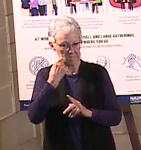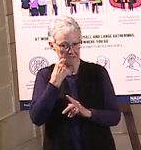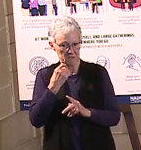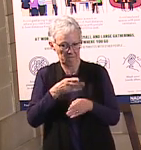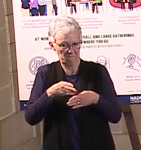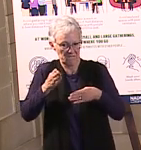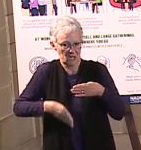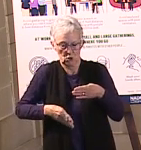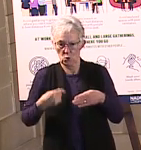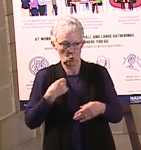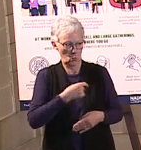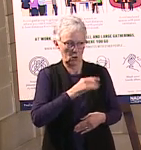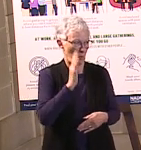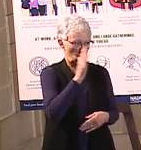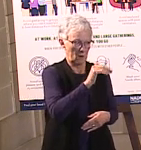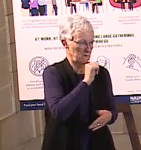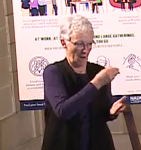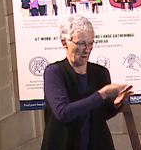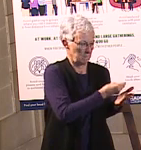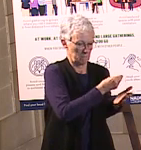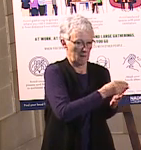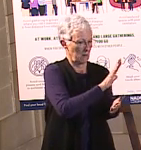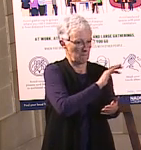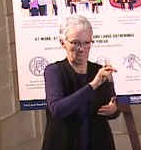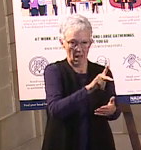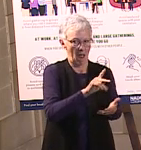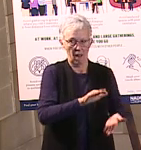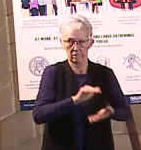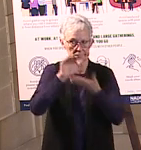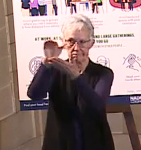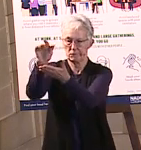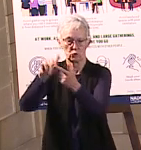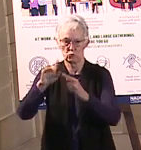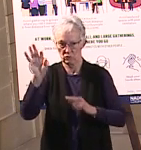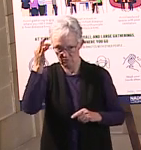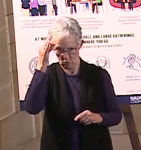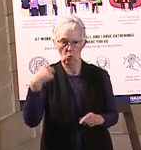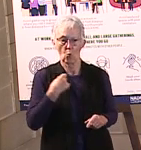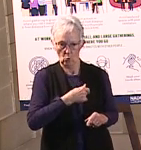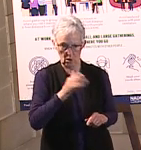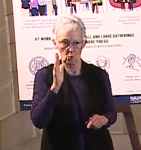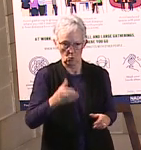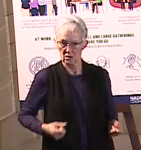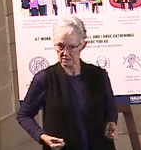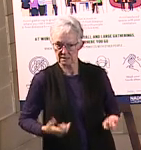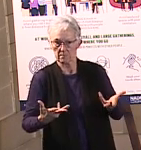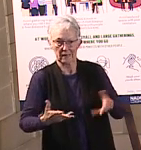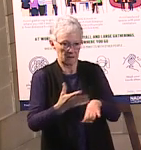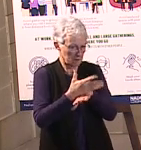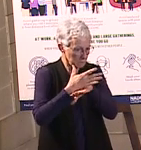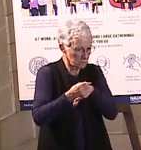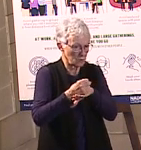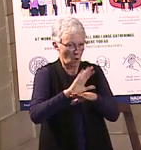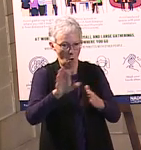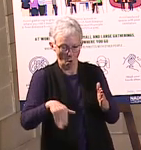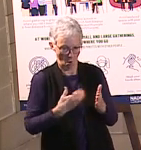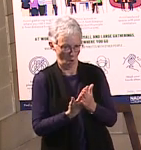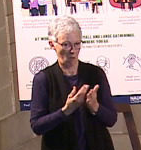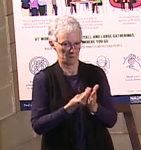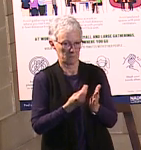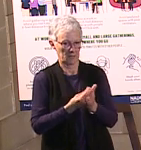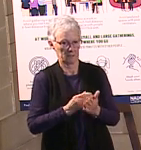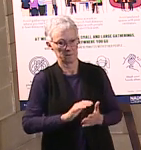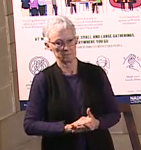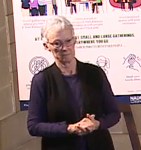not be giving any money back to the federal government. We will be able to use all those dollars before December 30th. Will there be another round